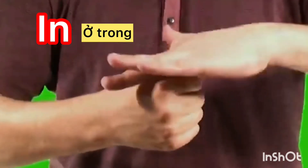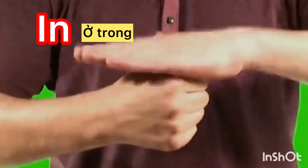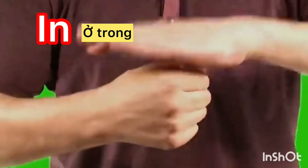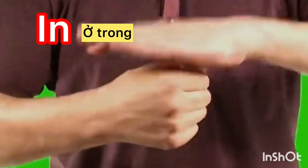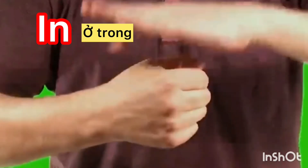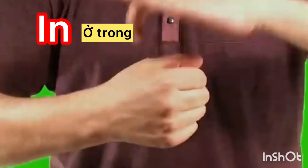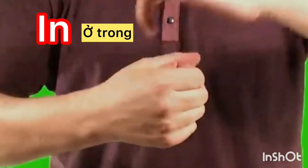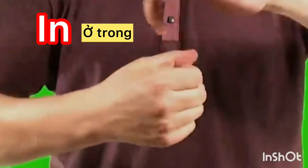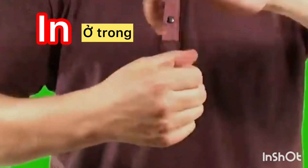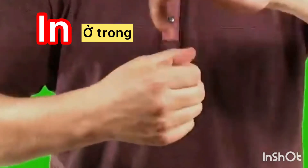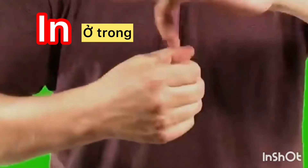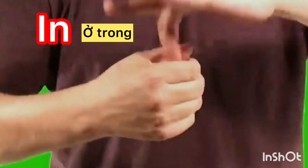In.